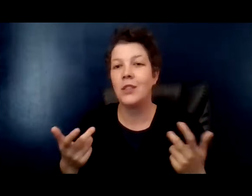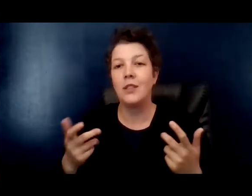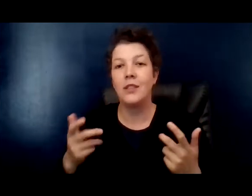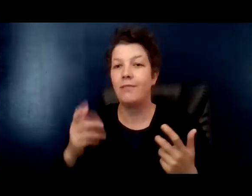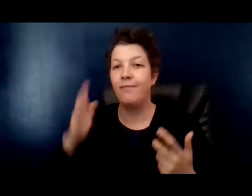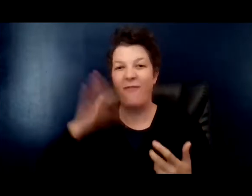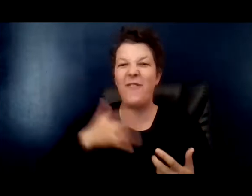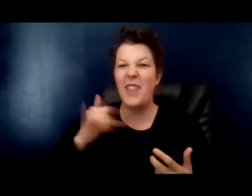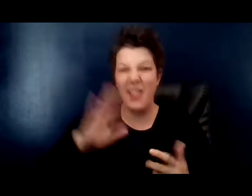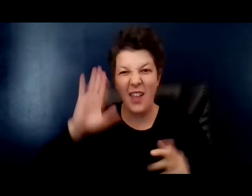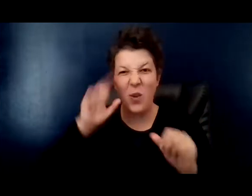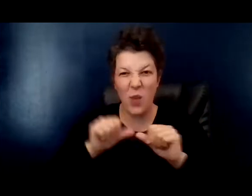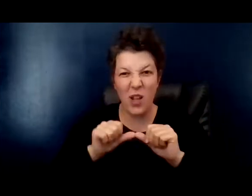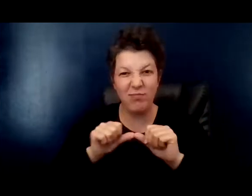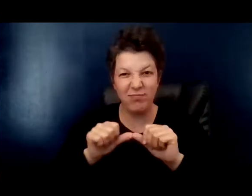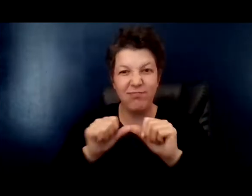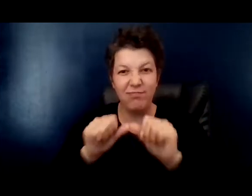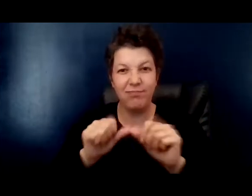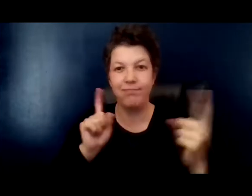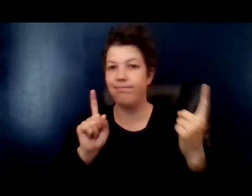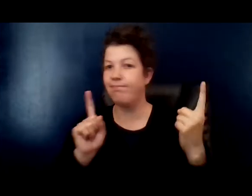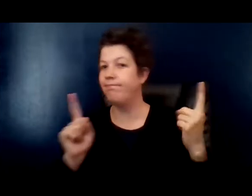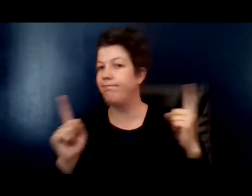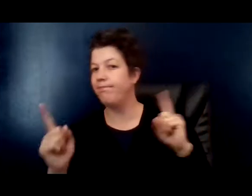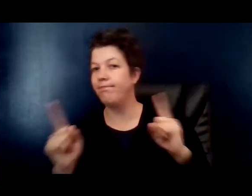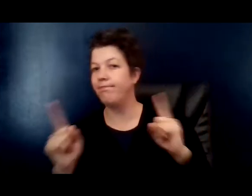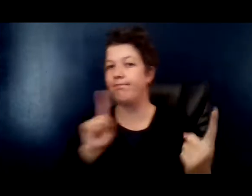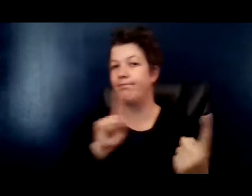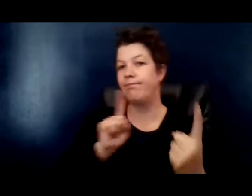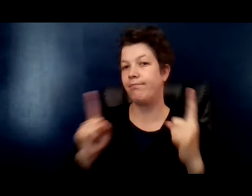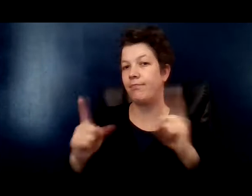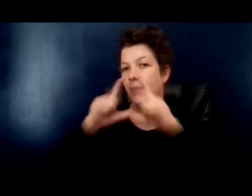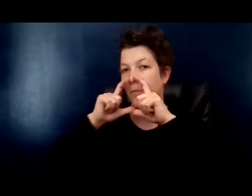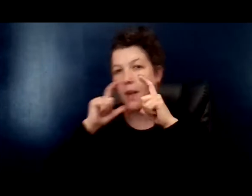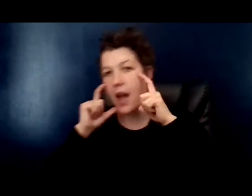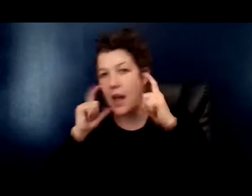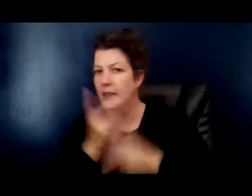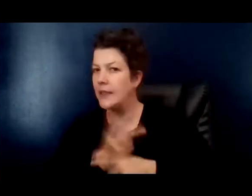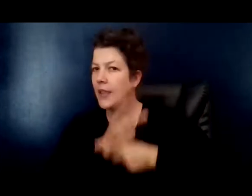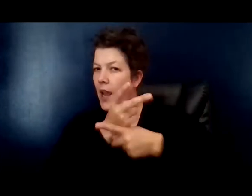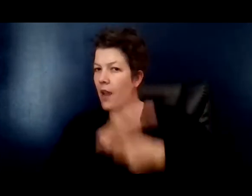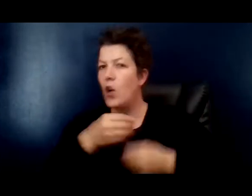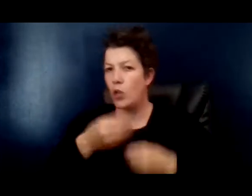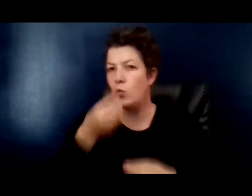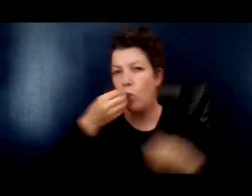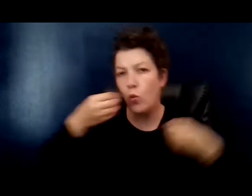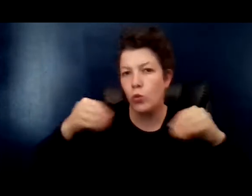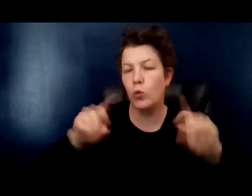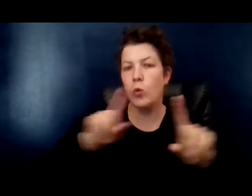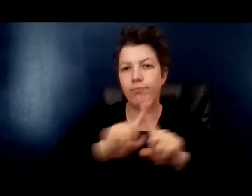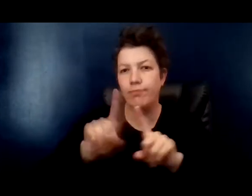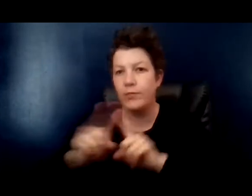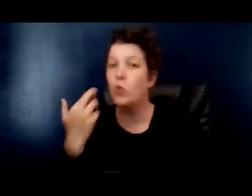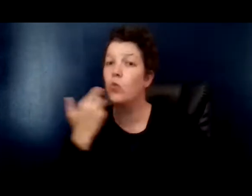time, probably till we get a vaccination. And I got confidence that people, as we open back up, when they go into different